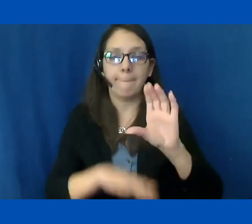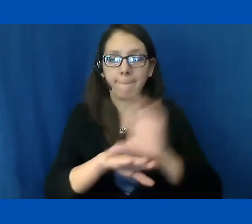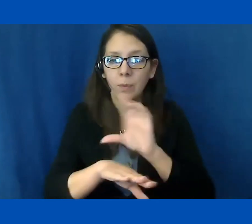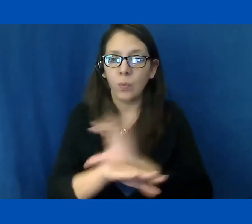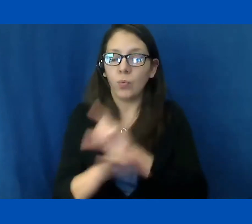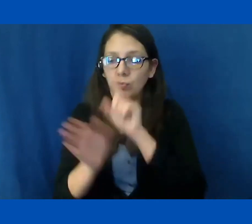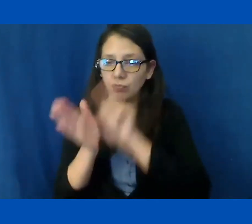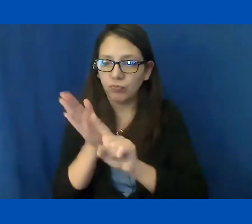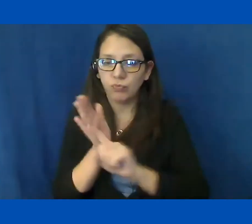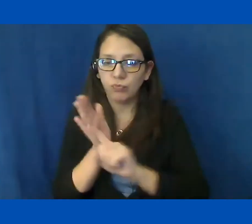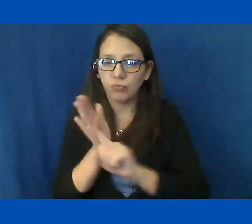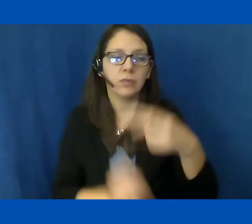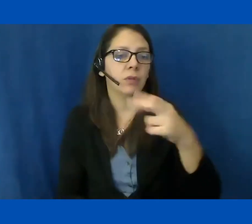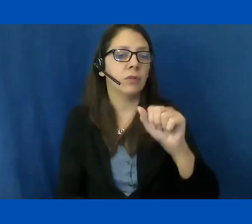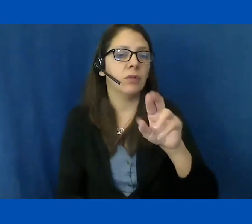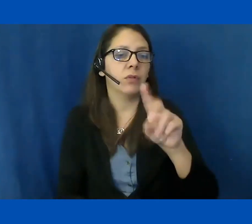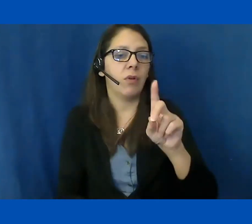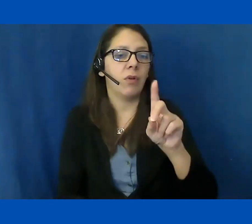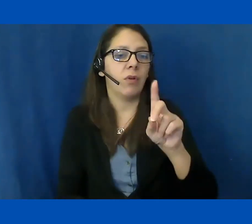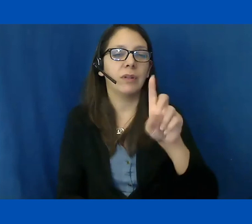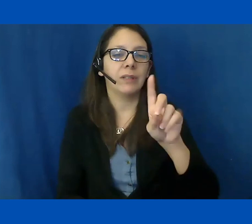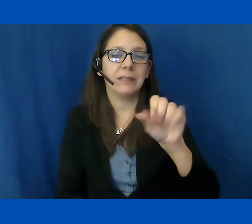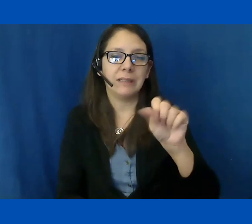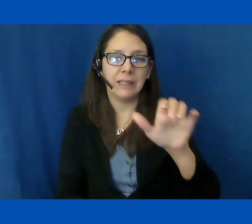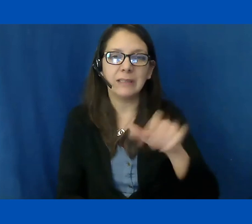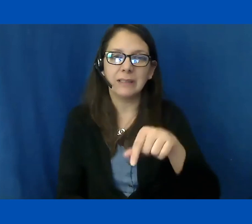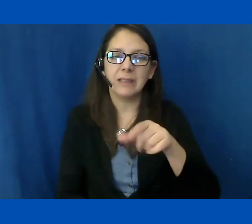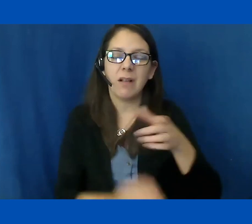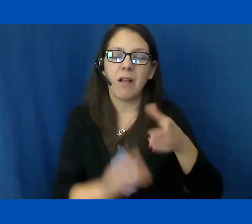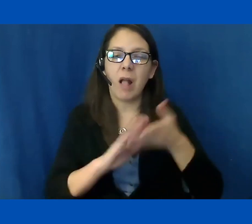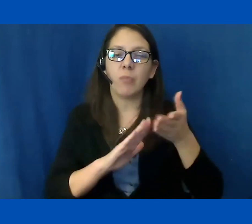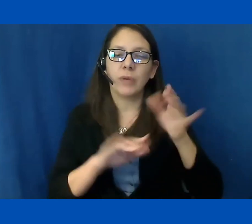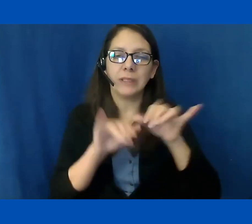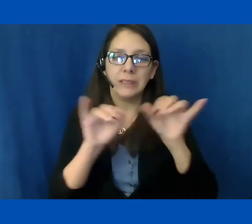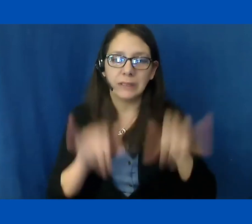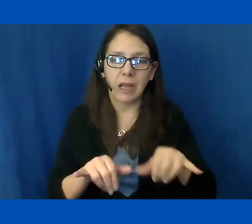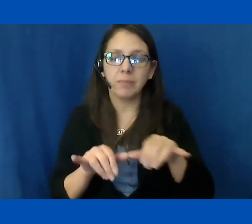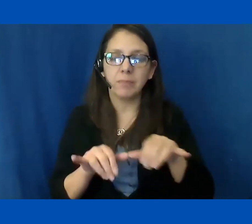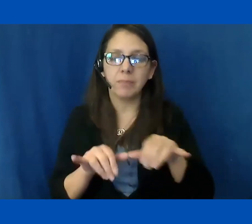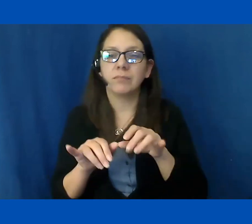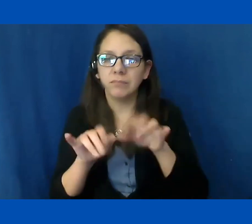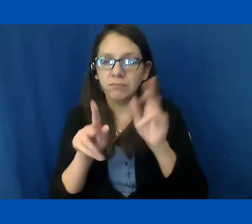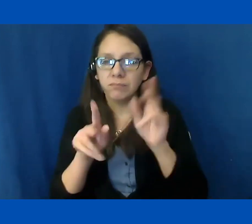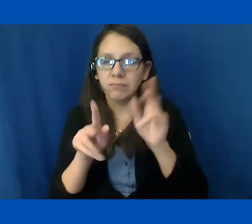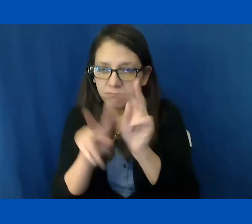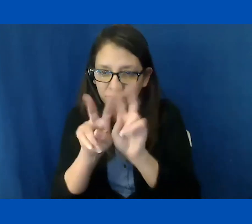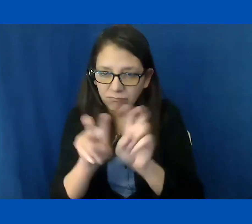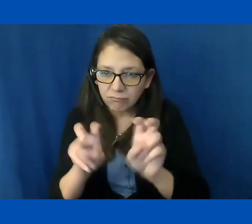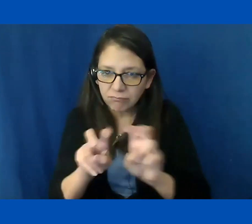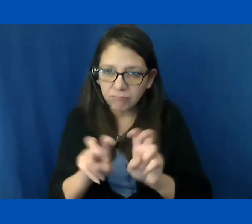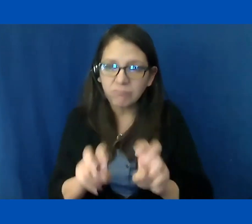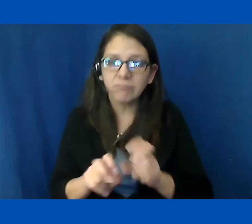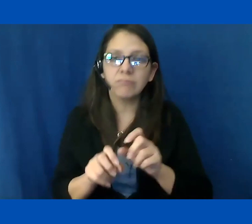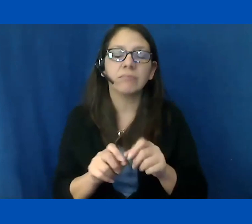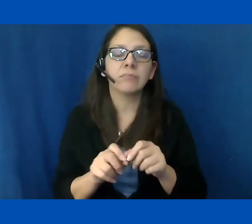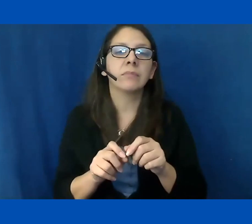disk, everything about the operating system, and writing a report on it, so you can give it to the lawyers, and so